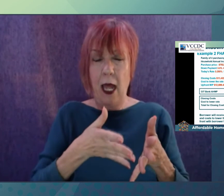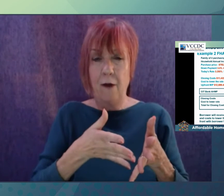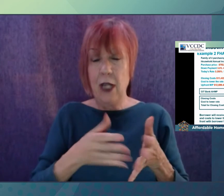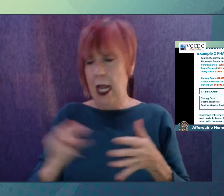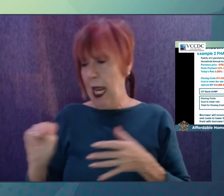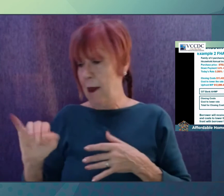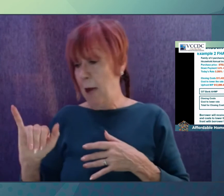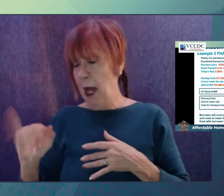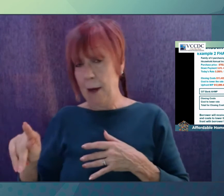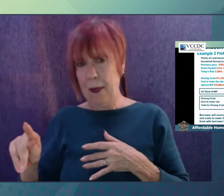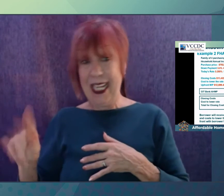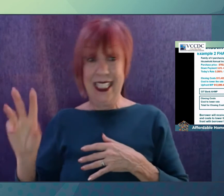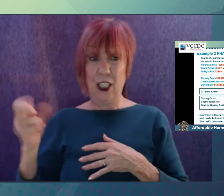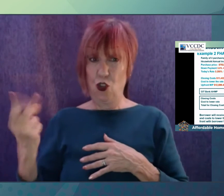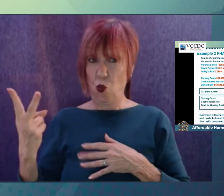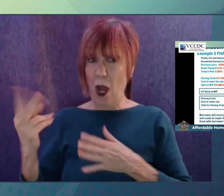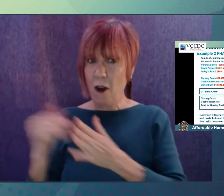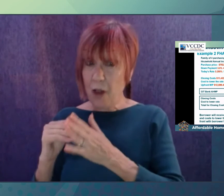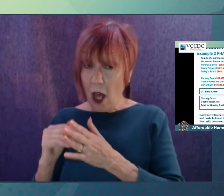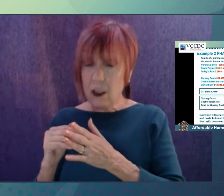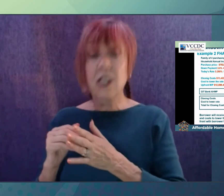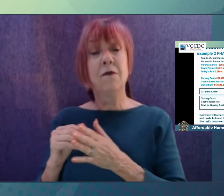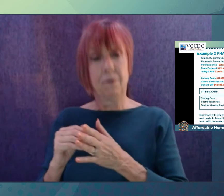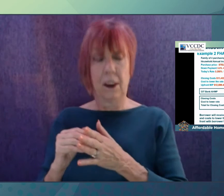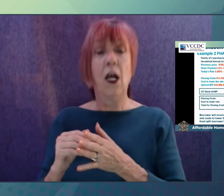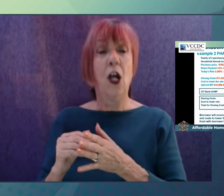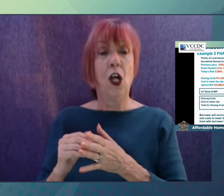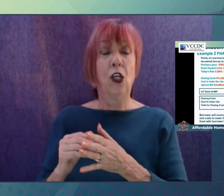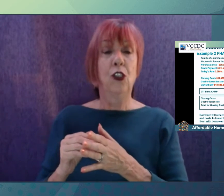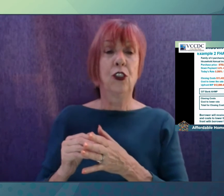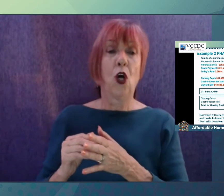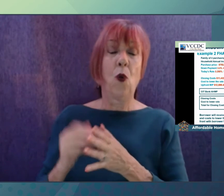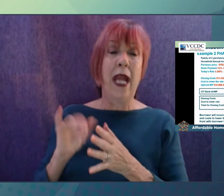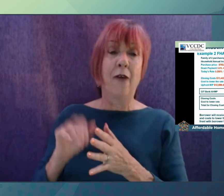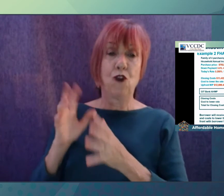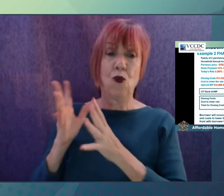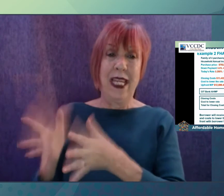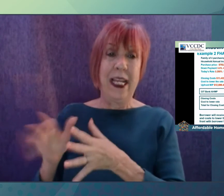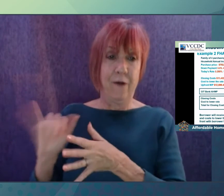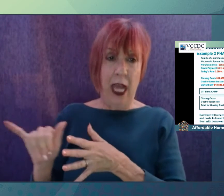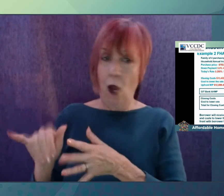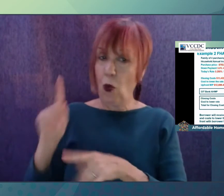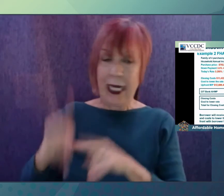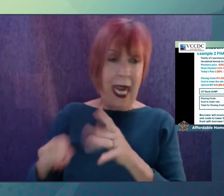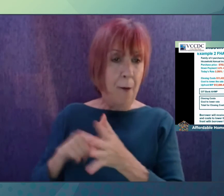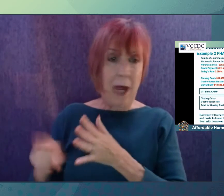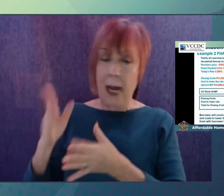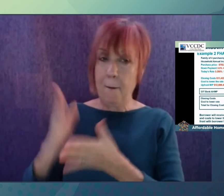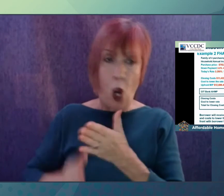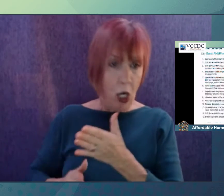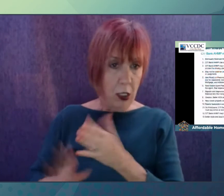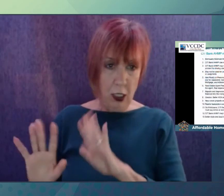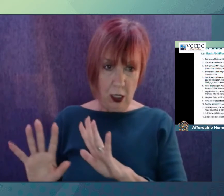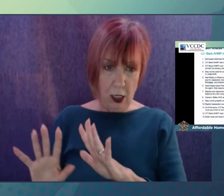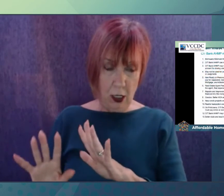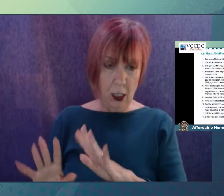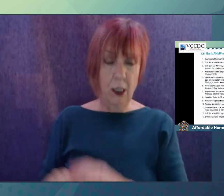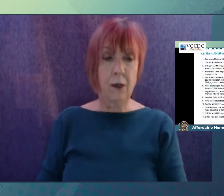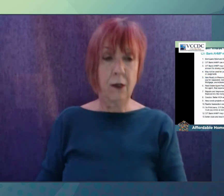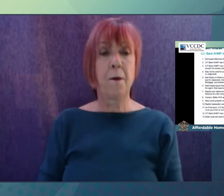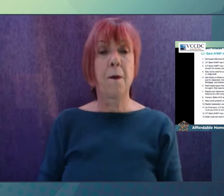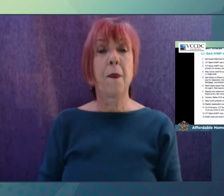being $12,699, we would have to leave that on the table. Next slide, please.